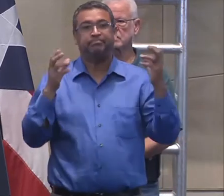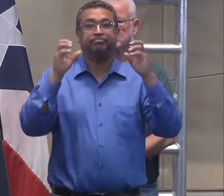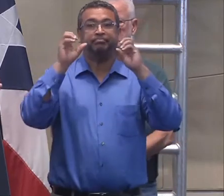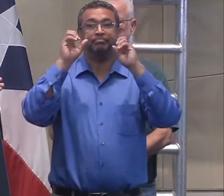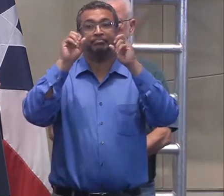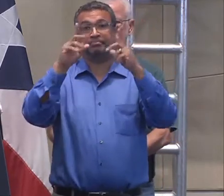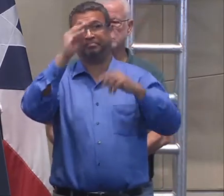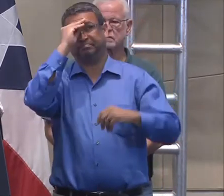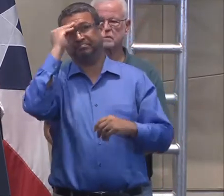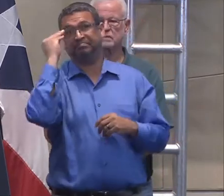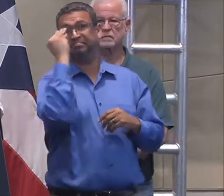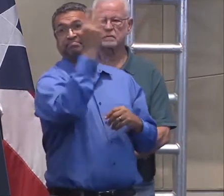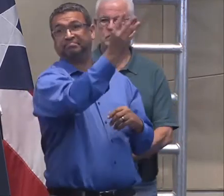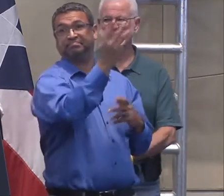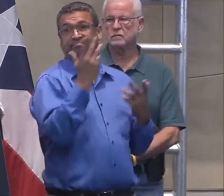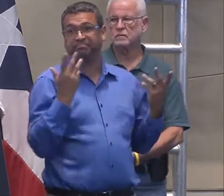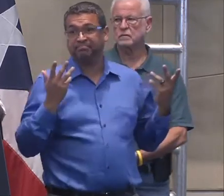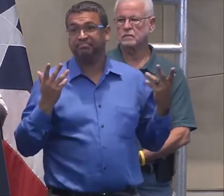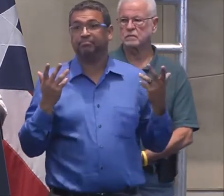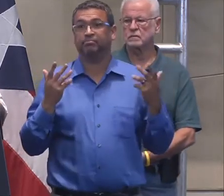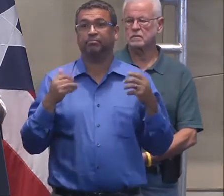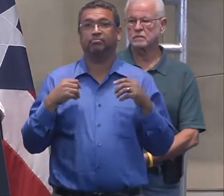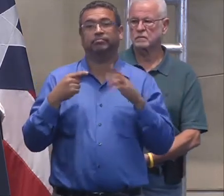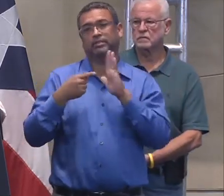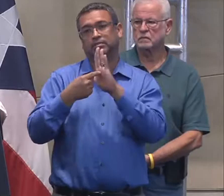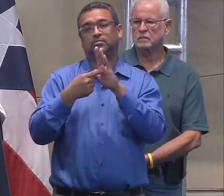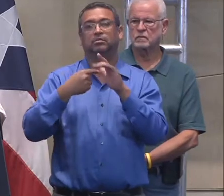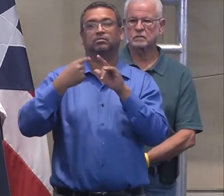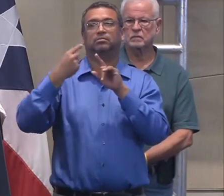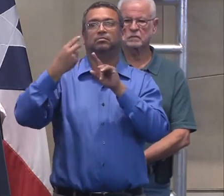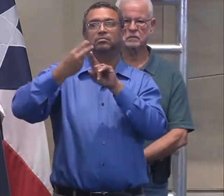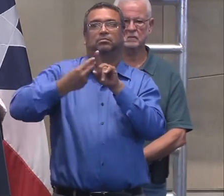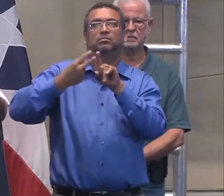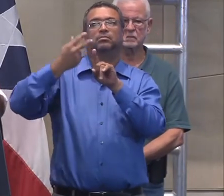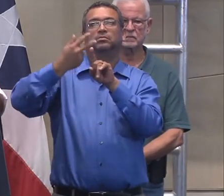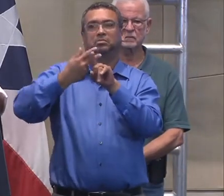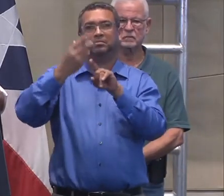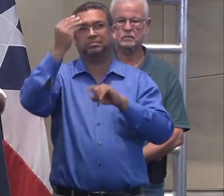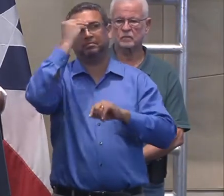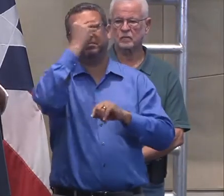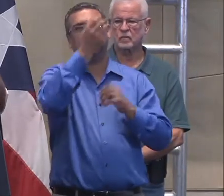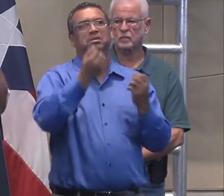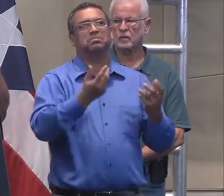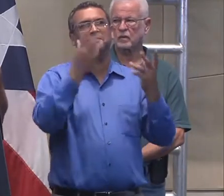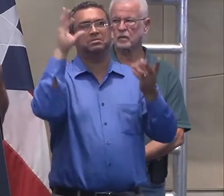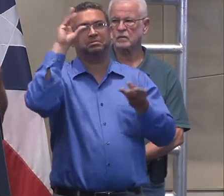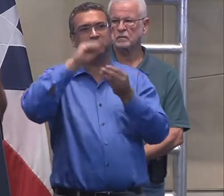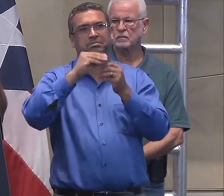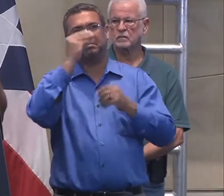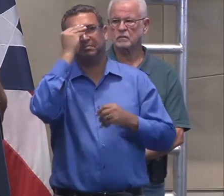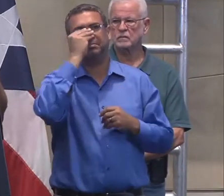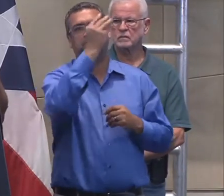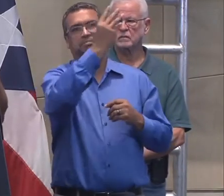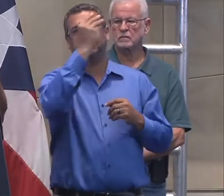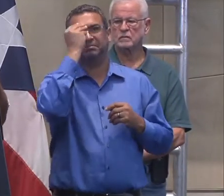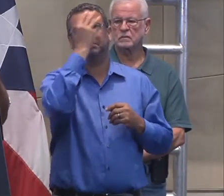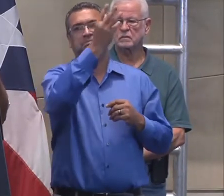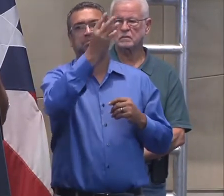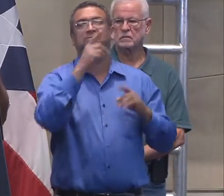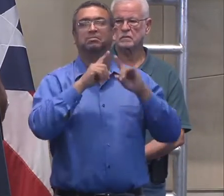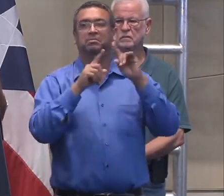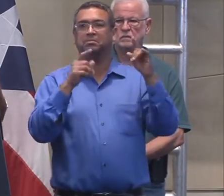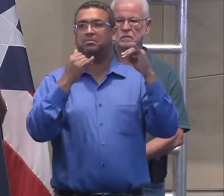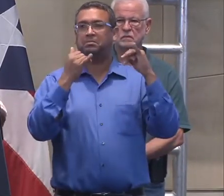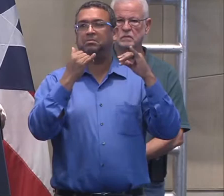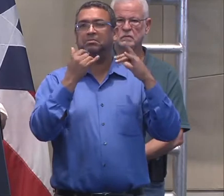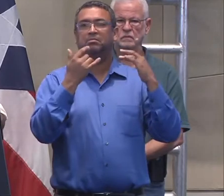need, uh, within the next two or three months, uh, to, to work and, and to operate. I think now, once we start getting congressmen, congresswomen